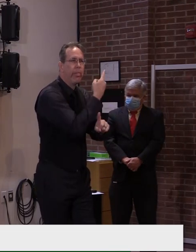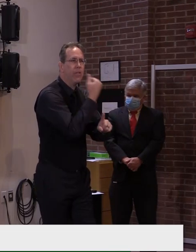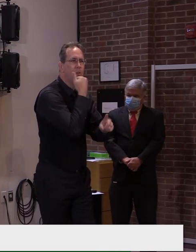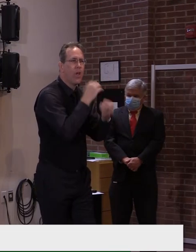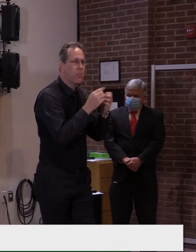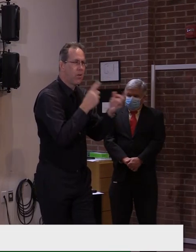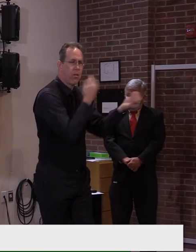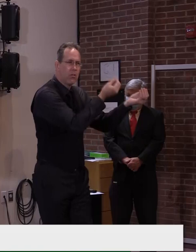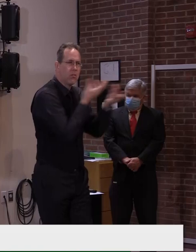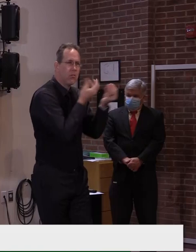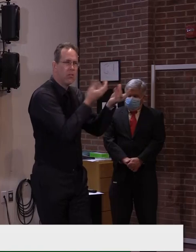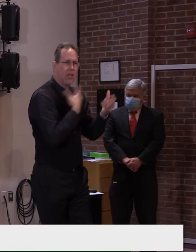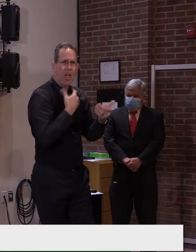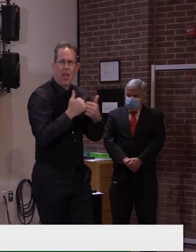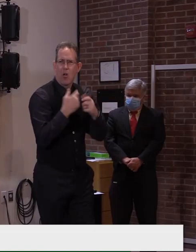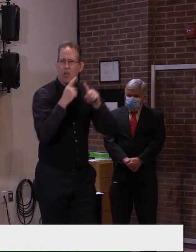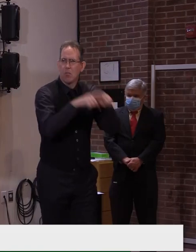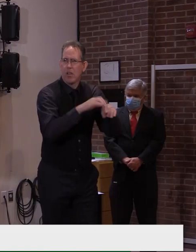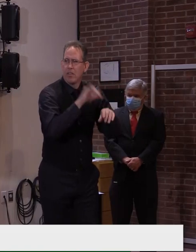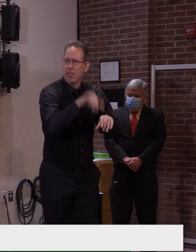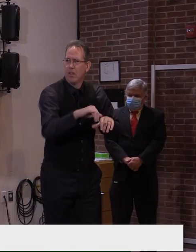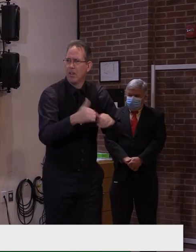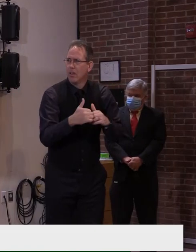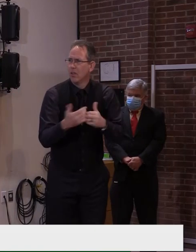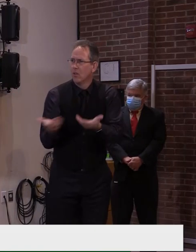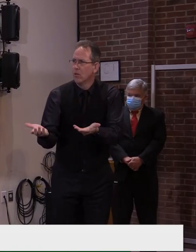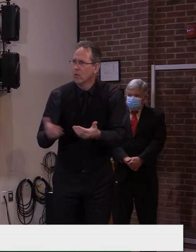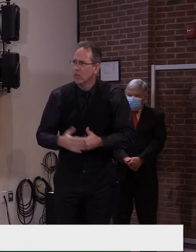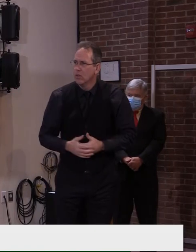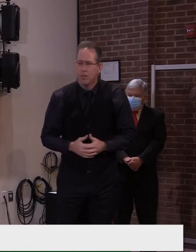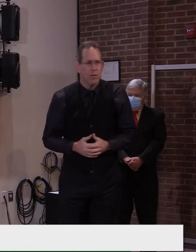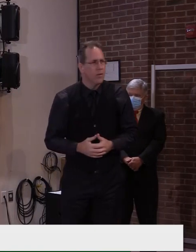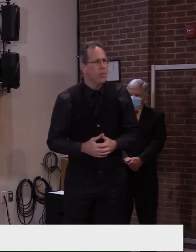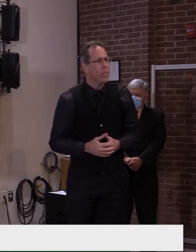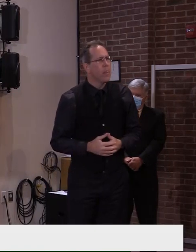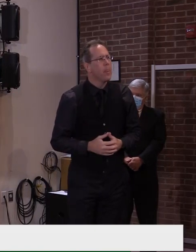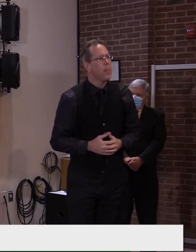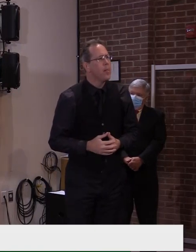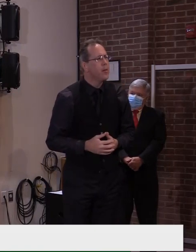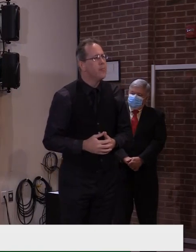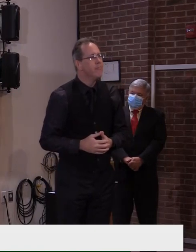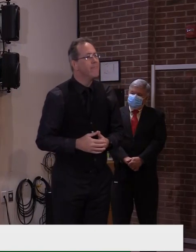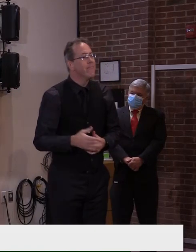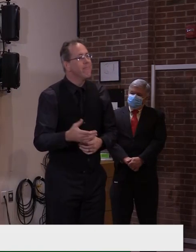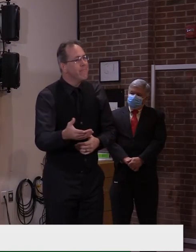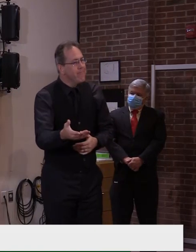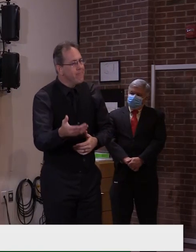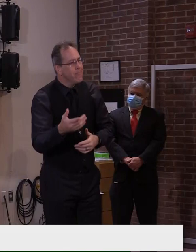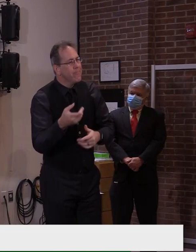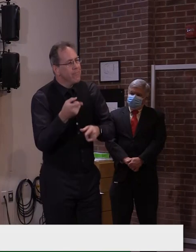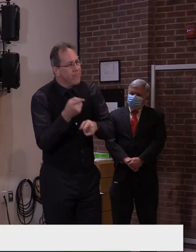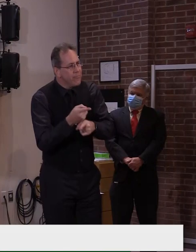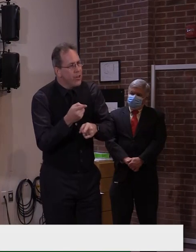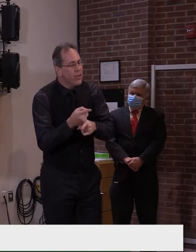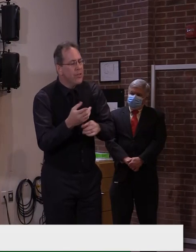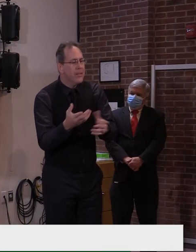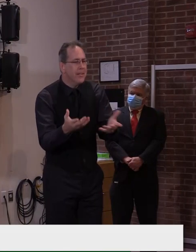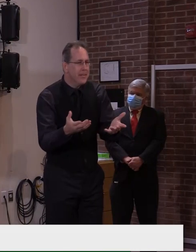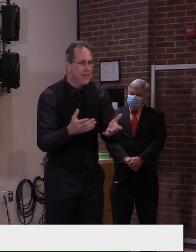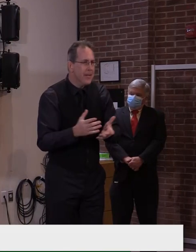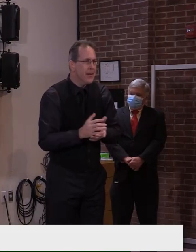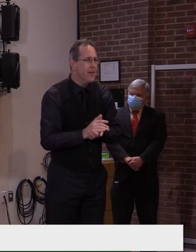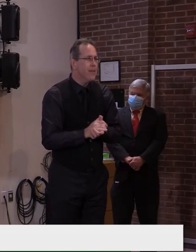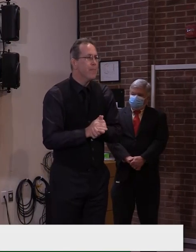transitionary period, and I can't stand here and tell you that we're going to be able to continue to give you the